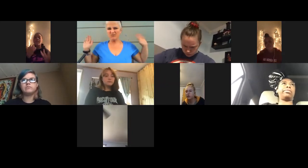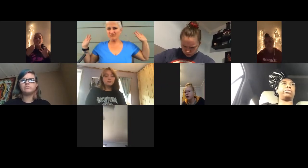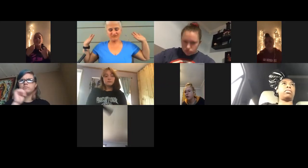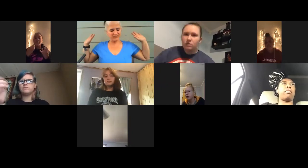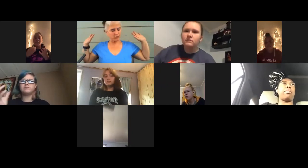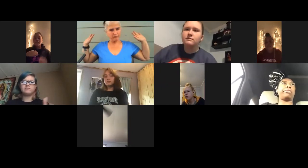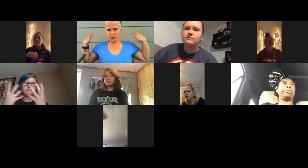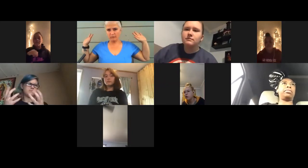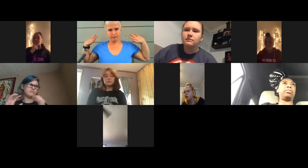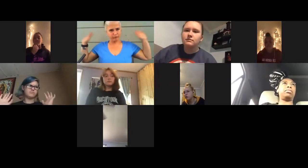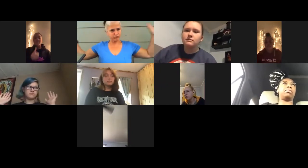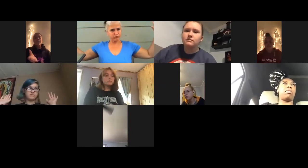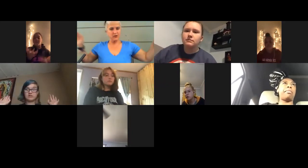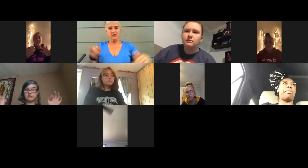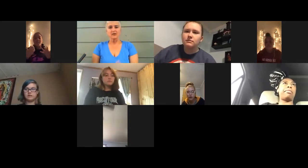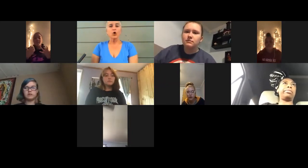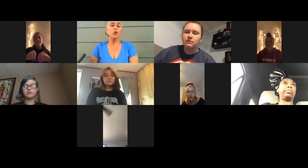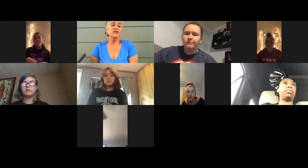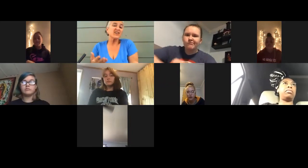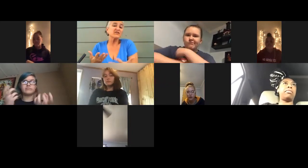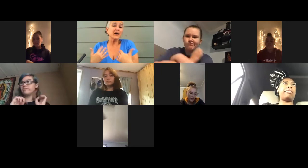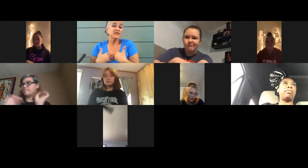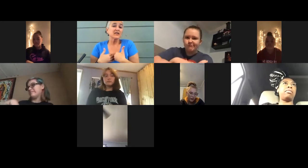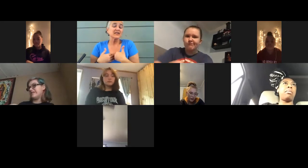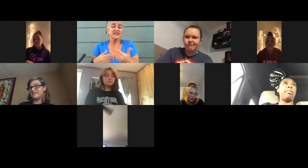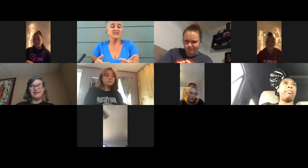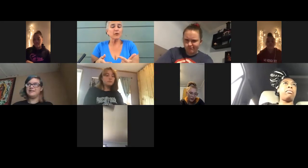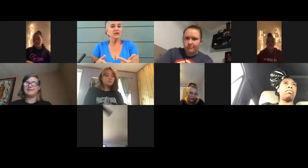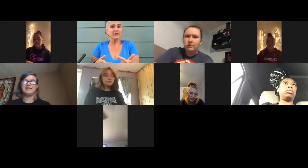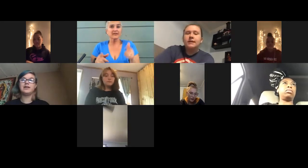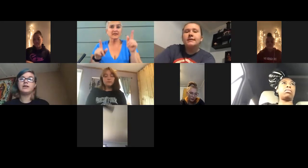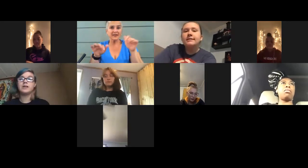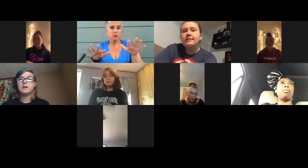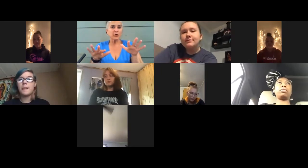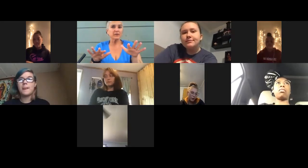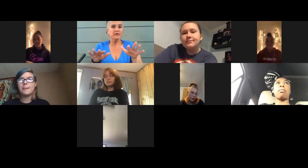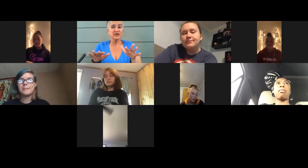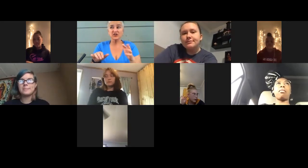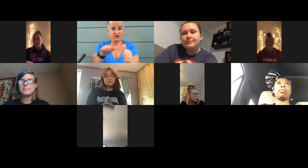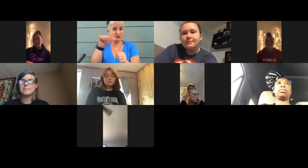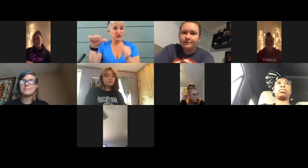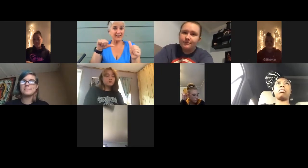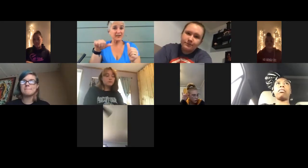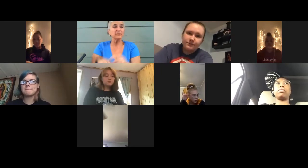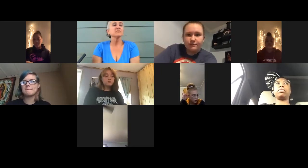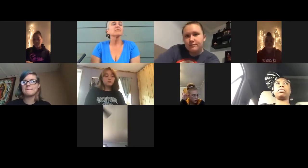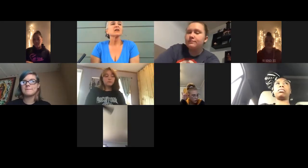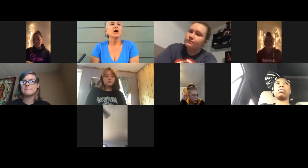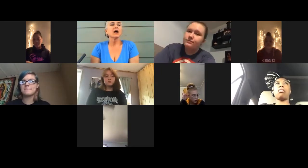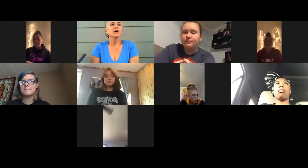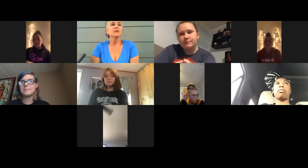Don't want. Nope. Or a lot of times, this is not really like test worthy, but this is just